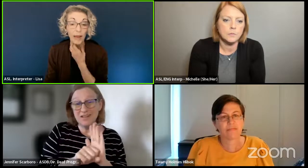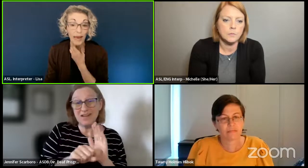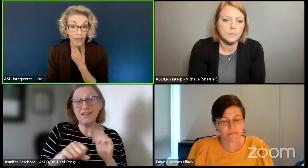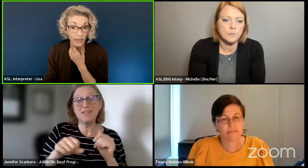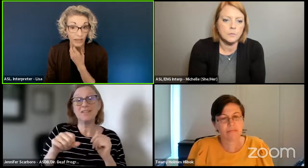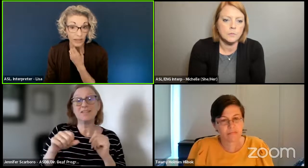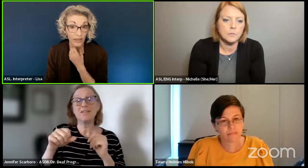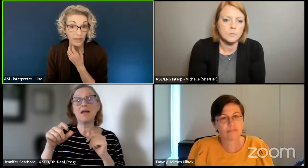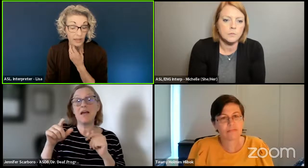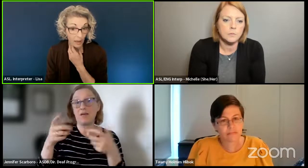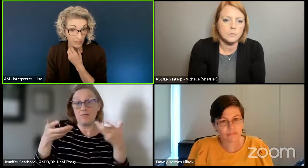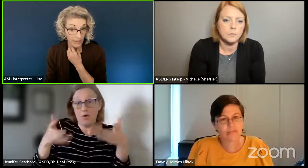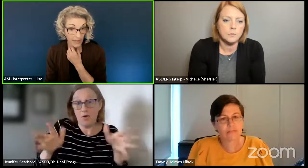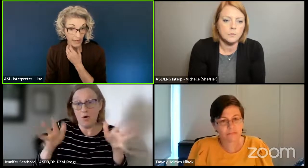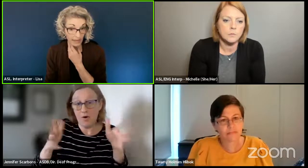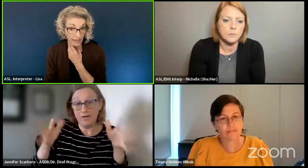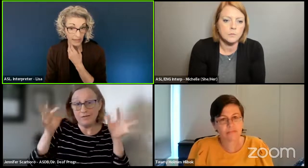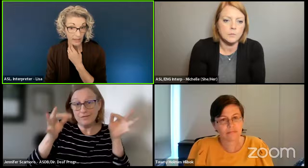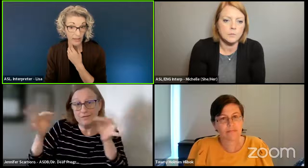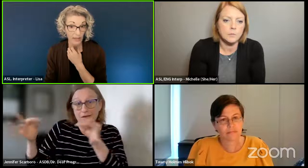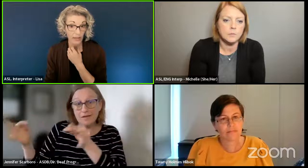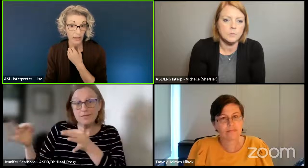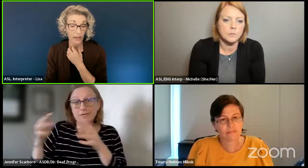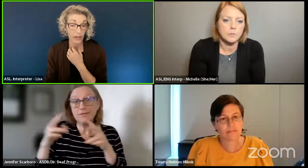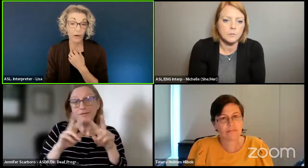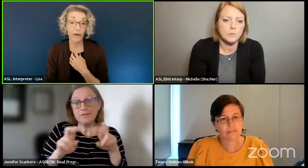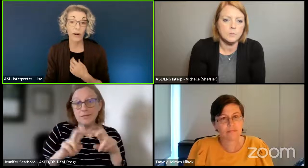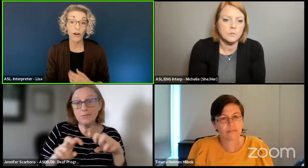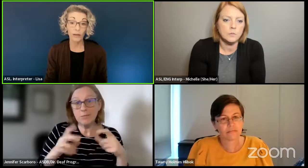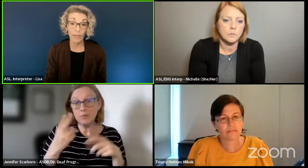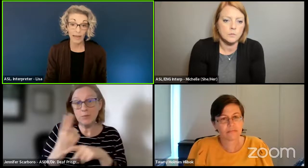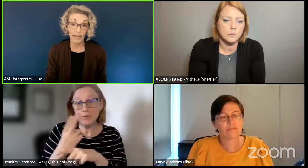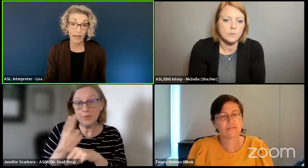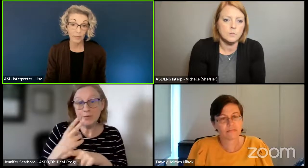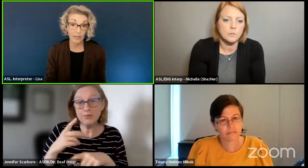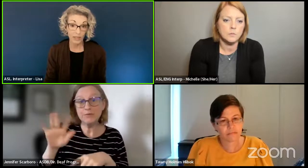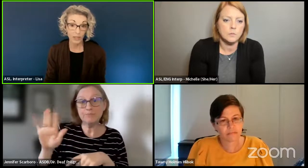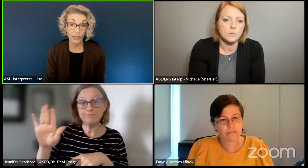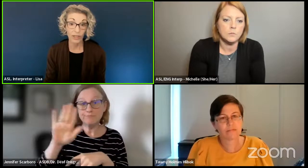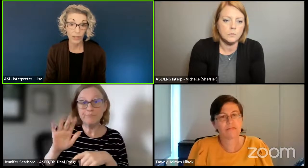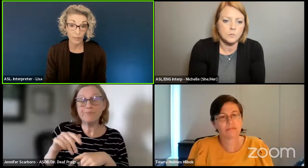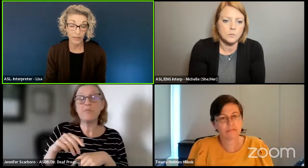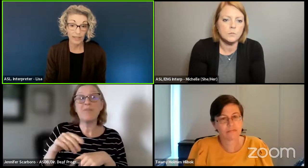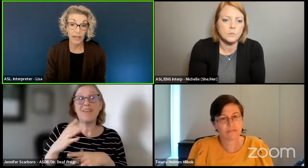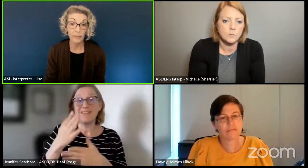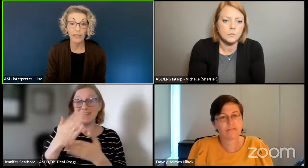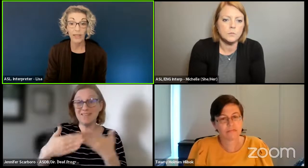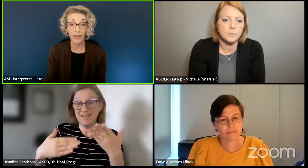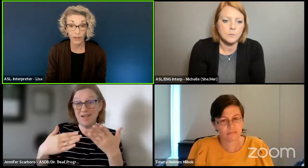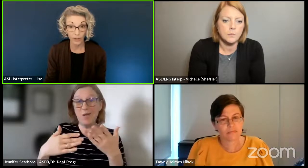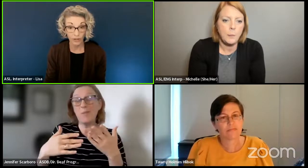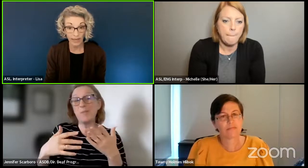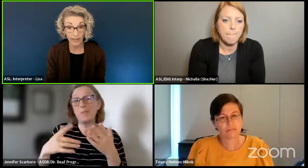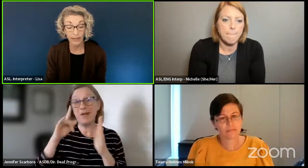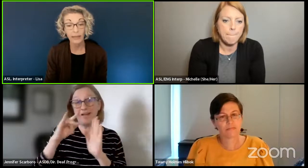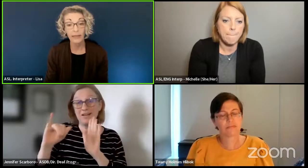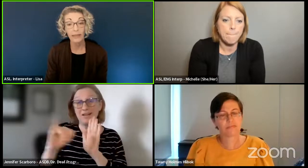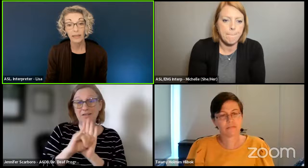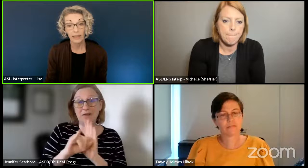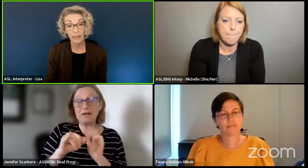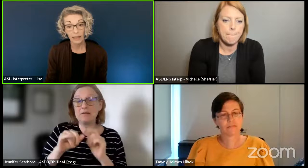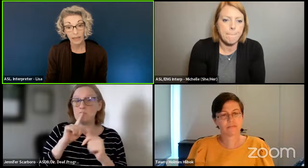We compared some states who have already made some decisions in terms of assessments that they're